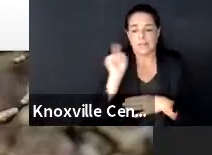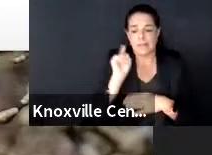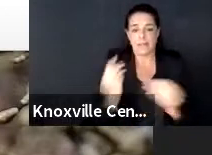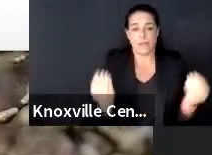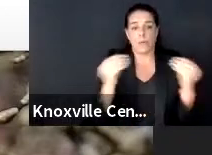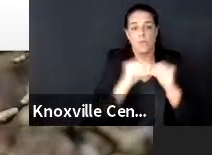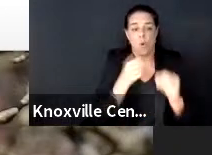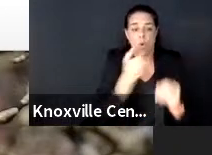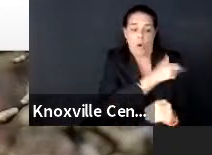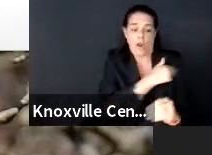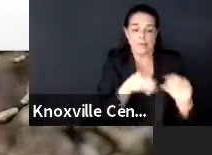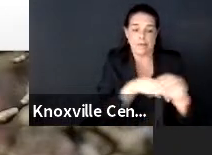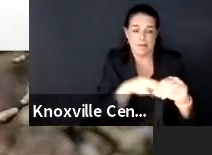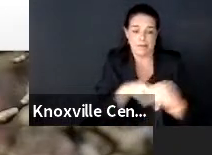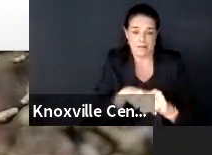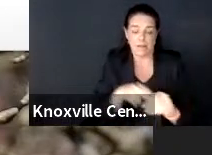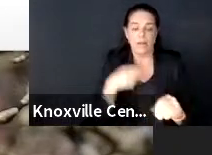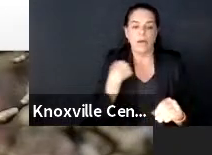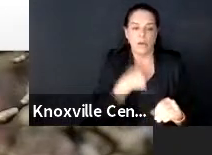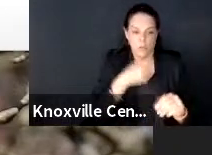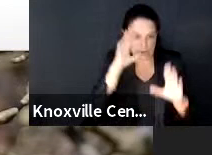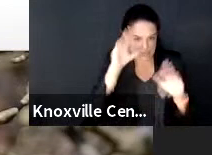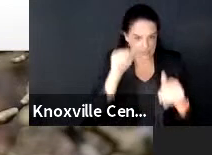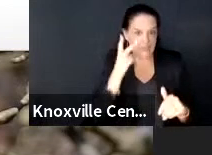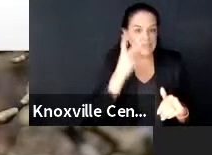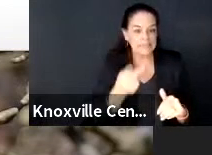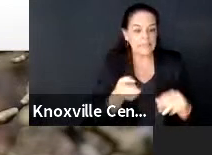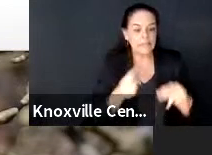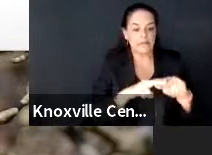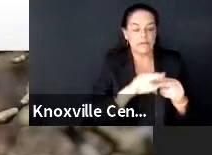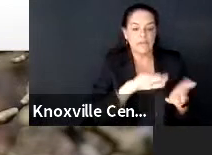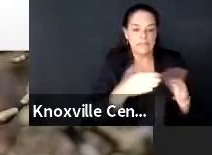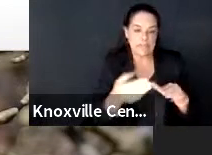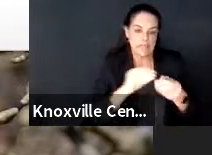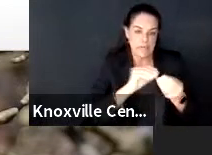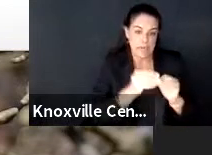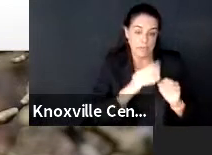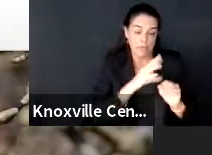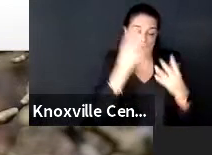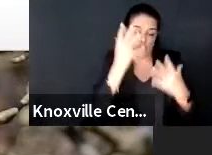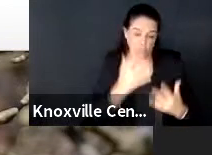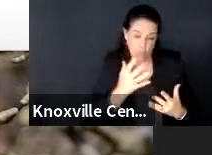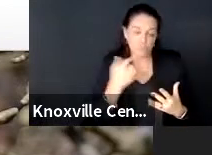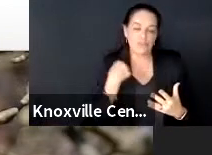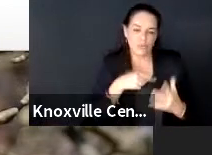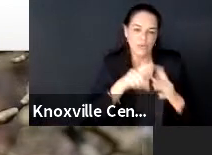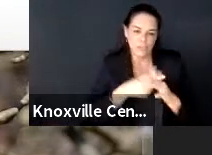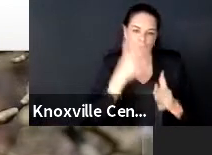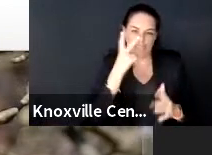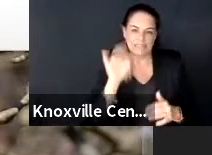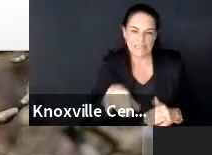in hospitalization, we expected to see the increase in deaths, and it's unfortunately what we are starting to see.